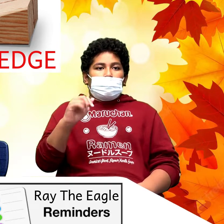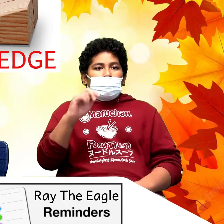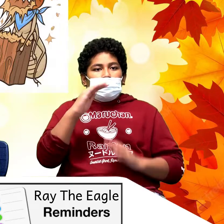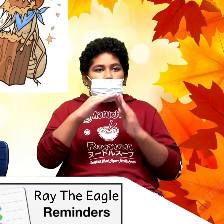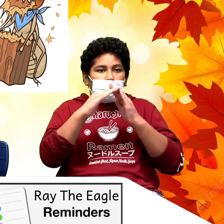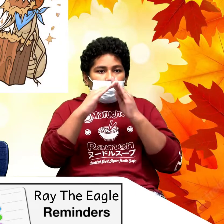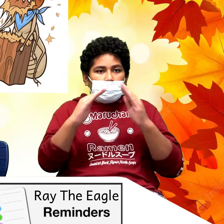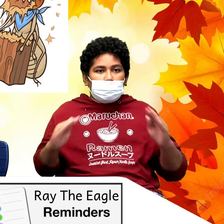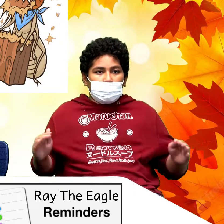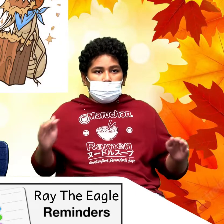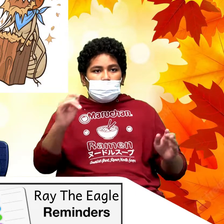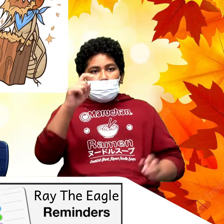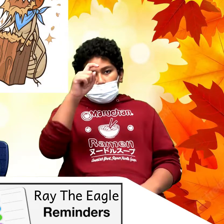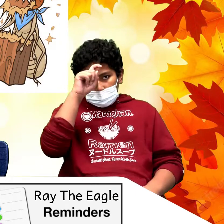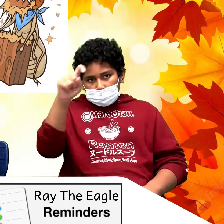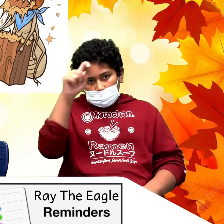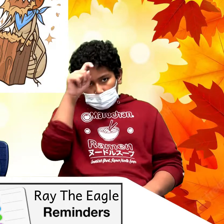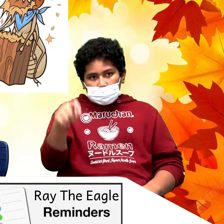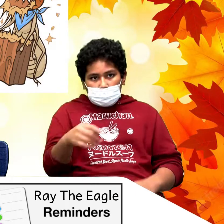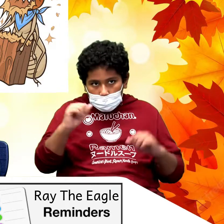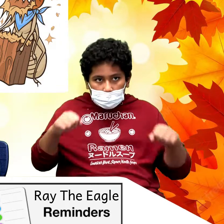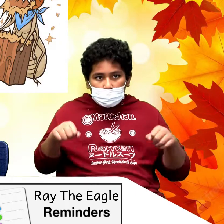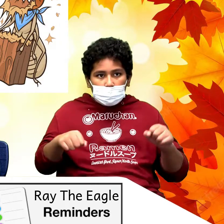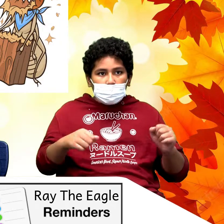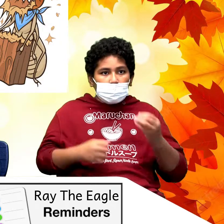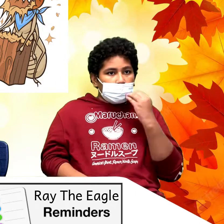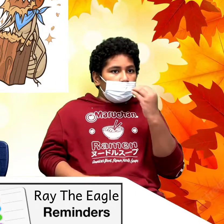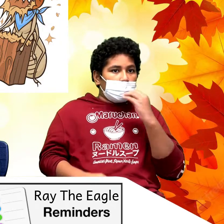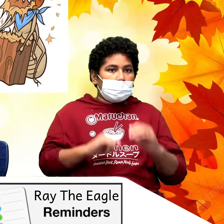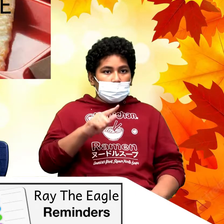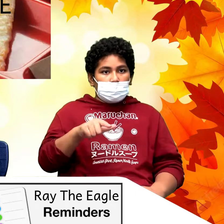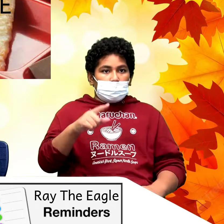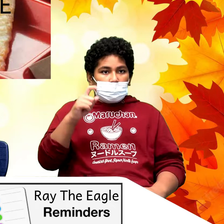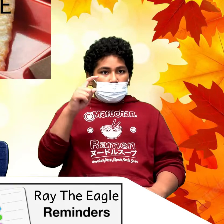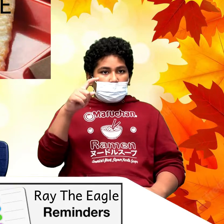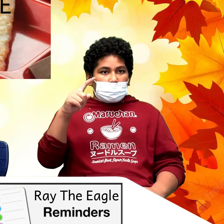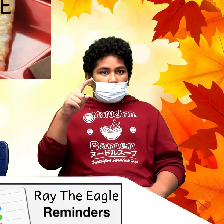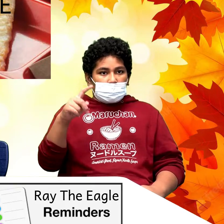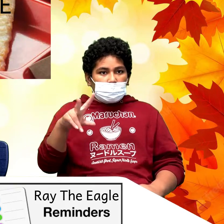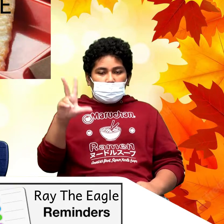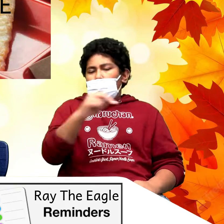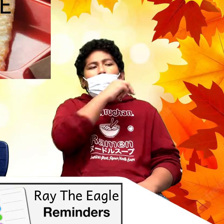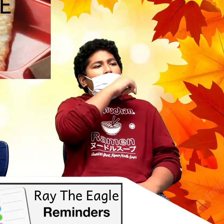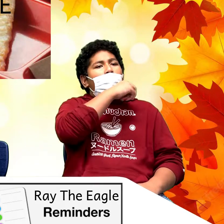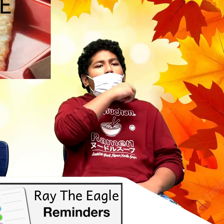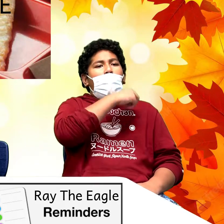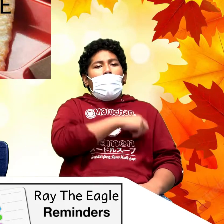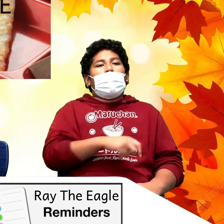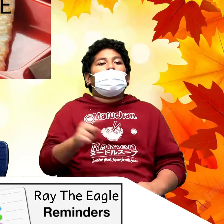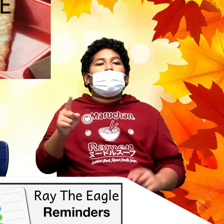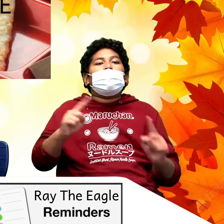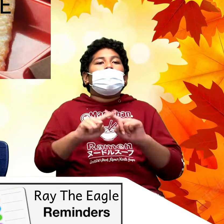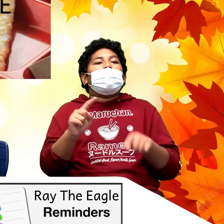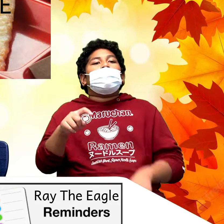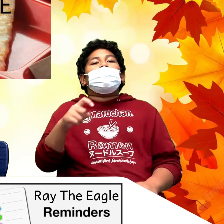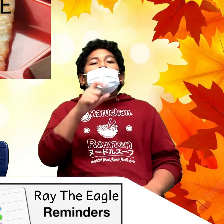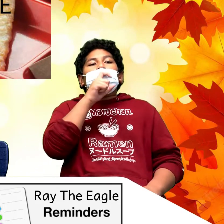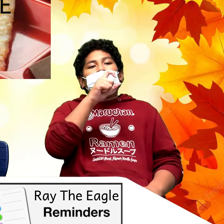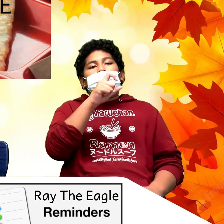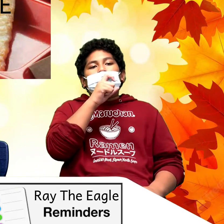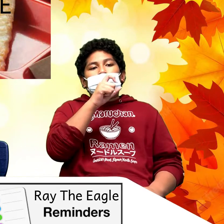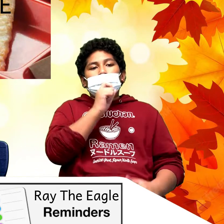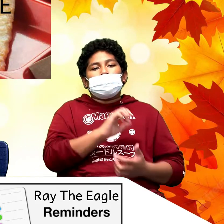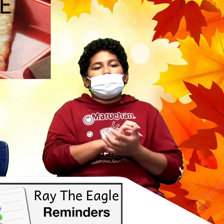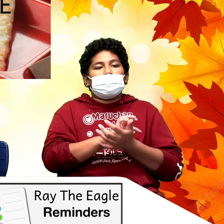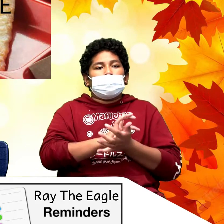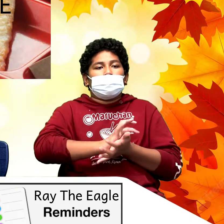pyramid. We can't eat that kind of wedge, but we can eat Ray's Special Cheese Pizza. Soar